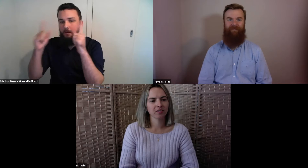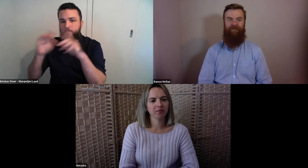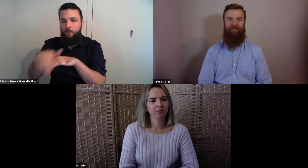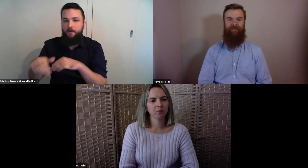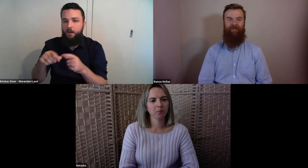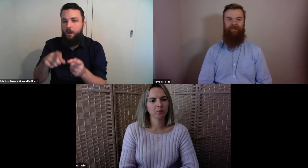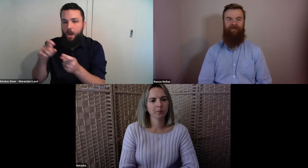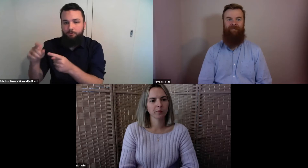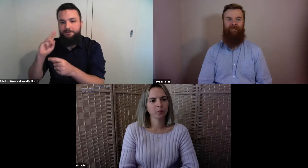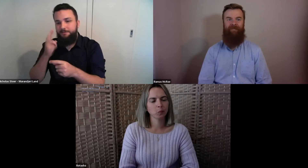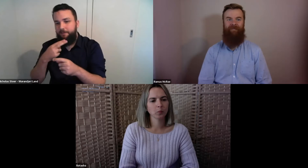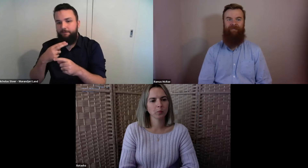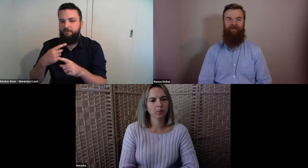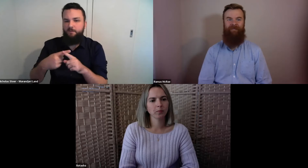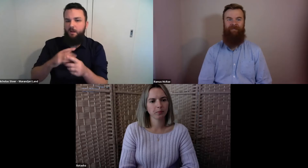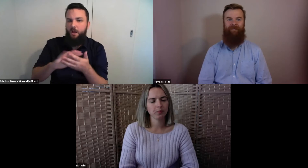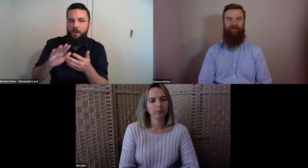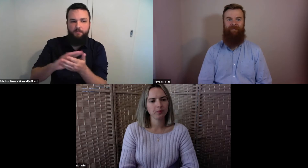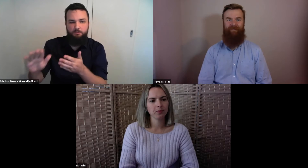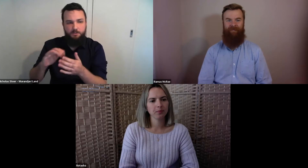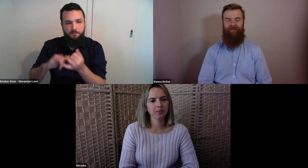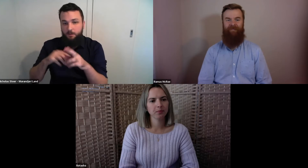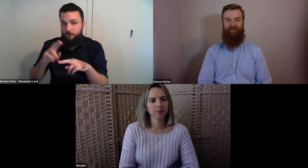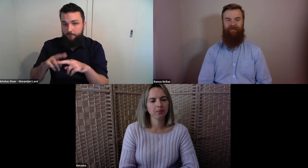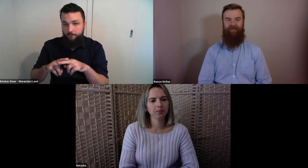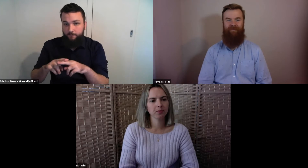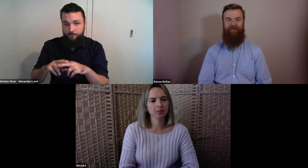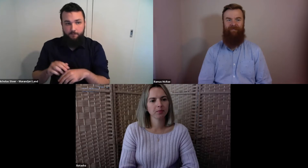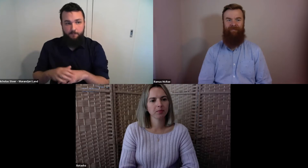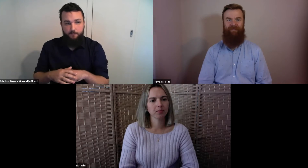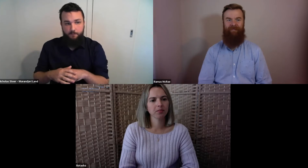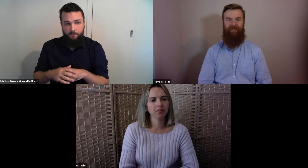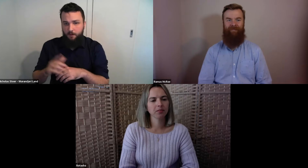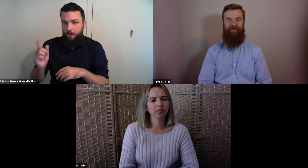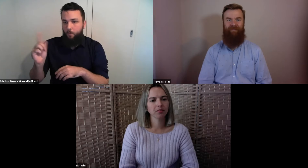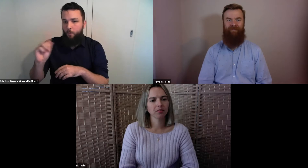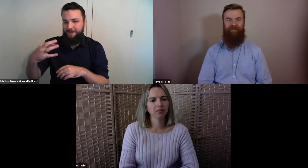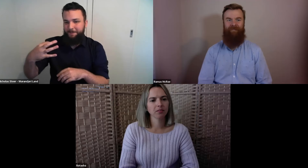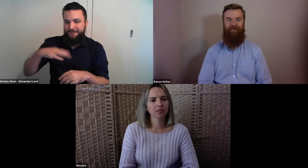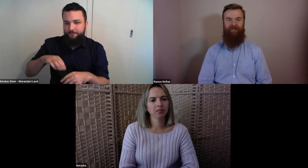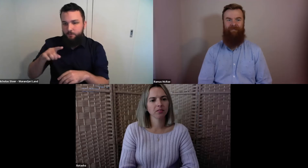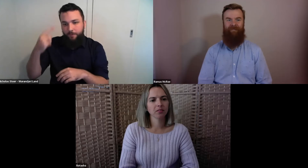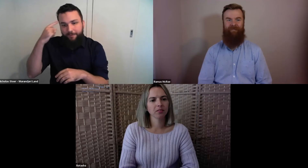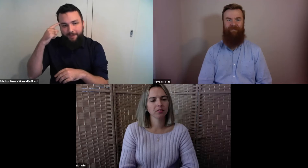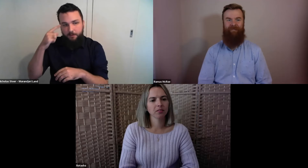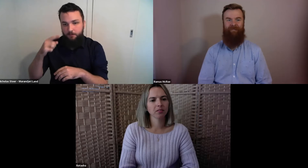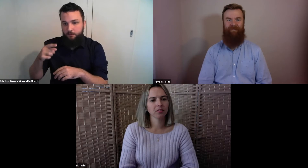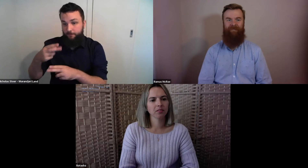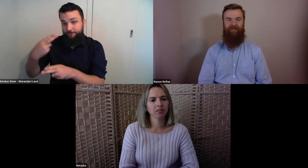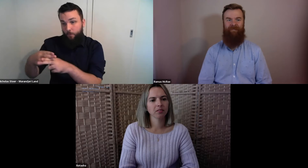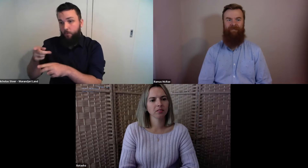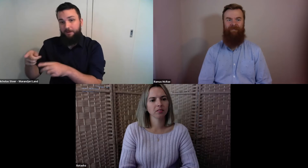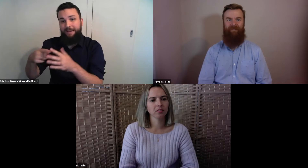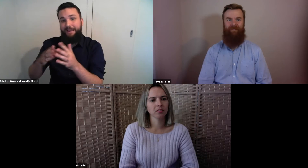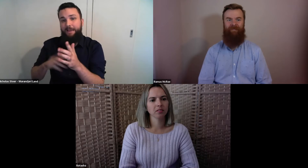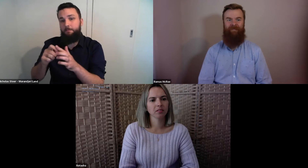people who own a business or people who are responsible with employing new staff and trying to raise their awareness on hard of